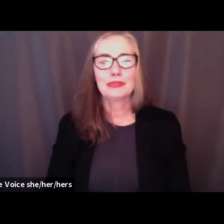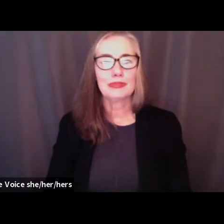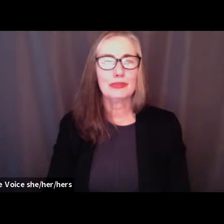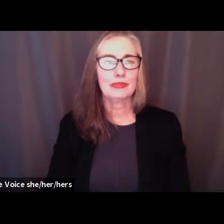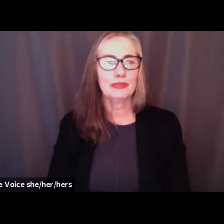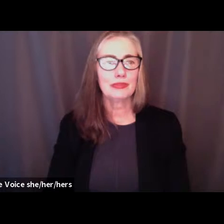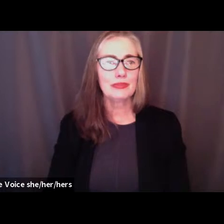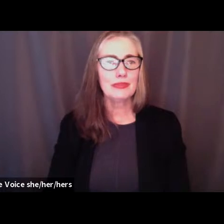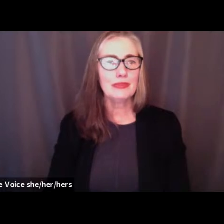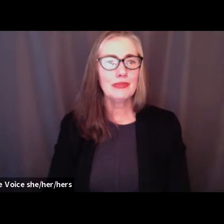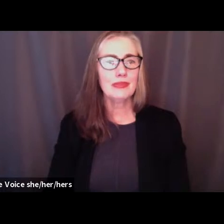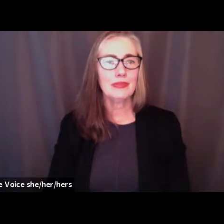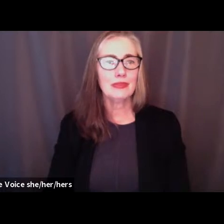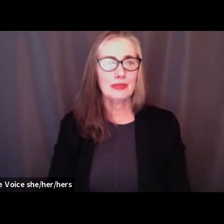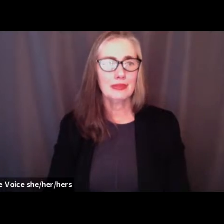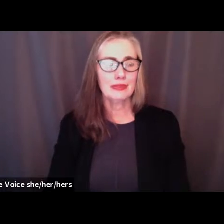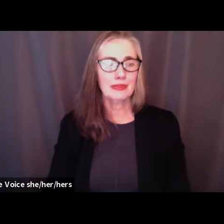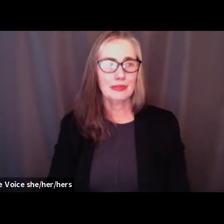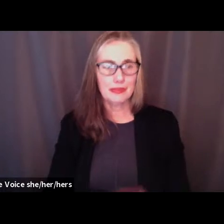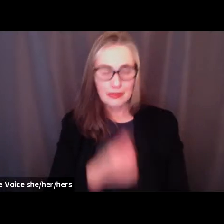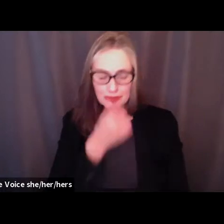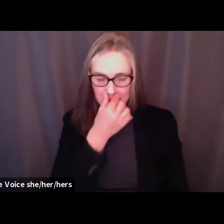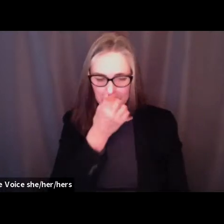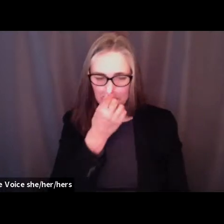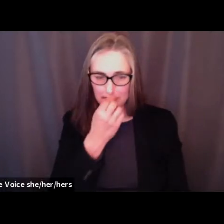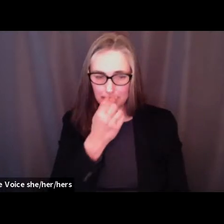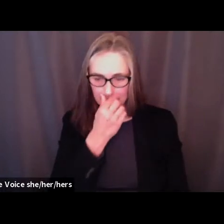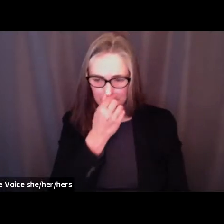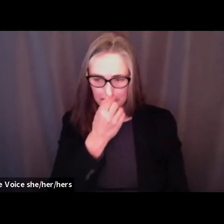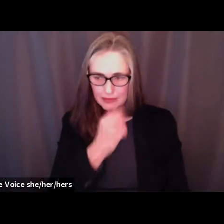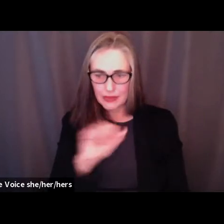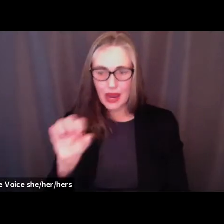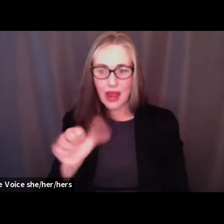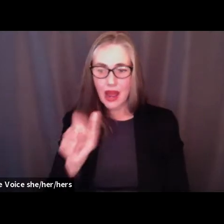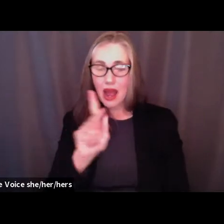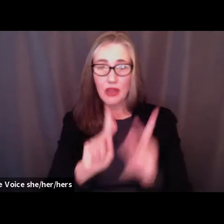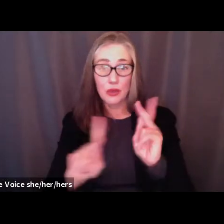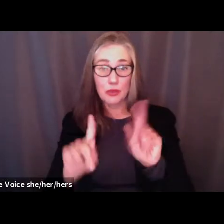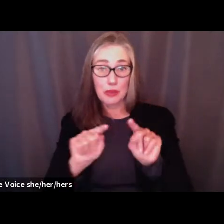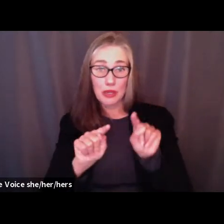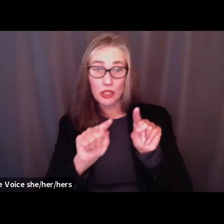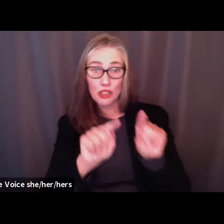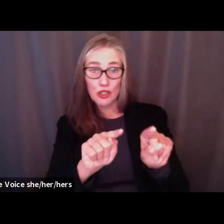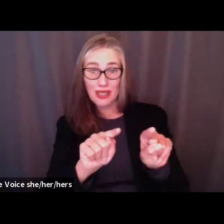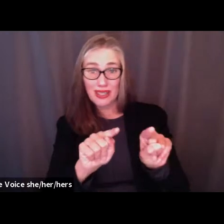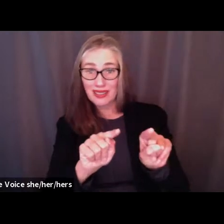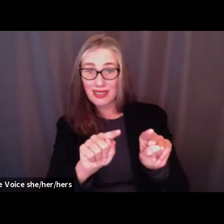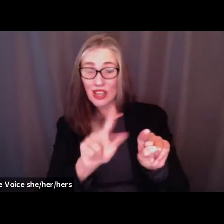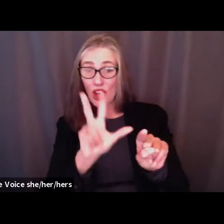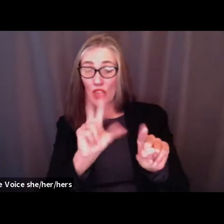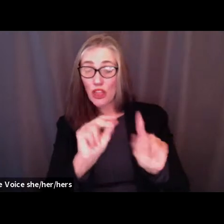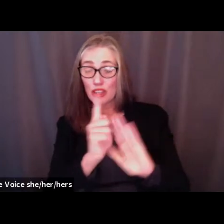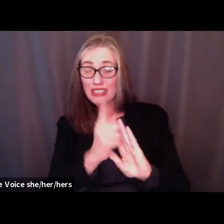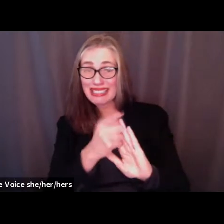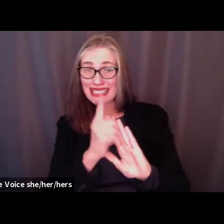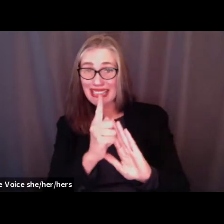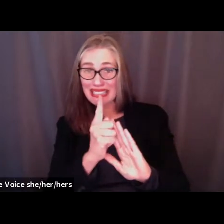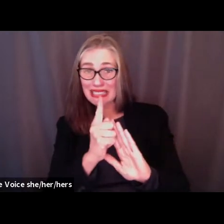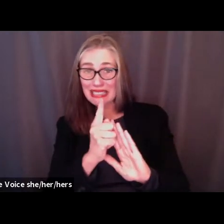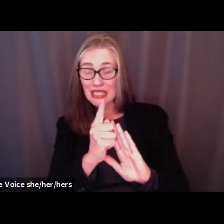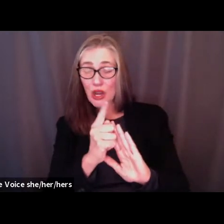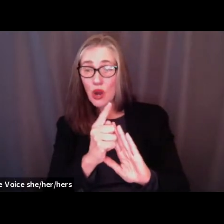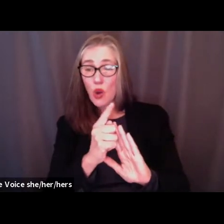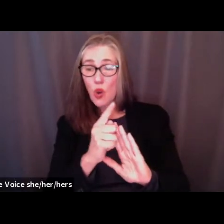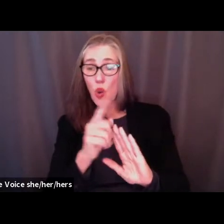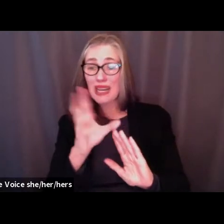Okay, and there were no other folks during that 30 seconds or 60 minutes